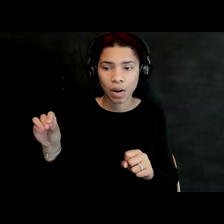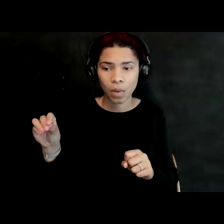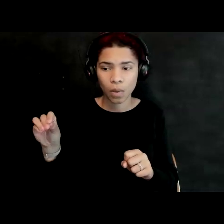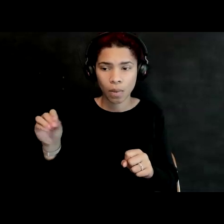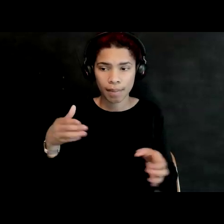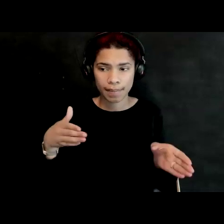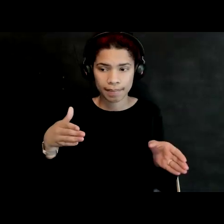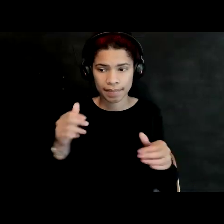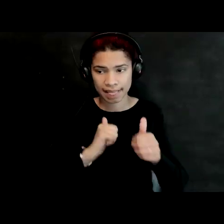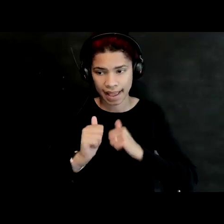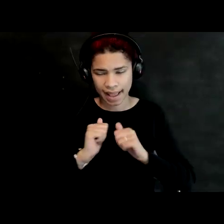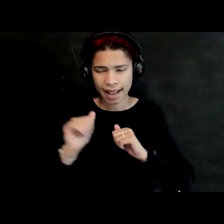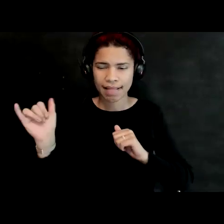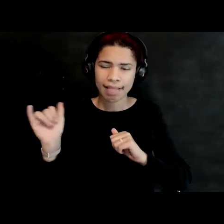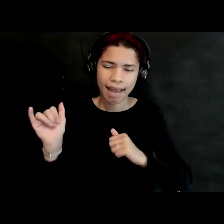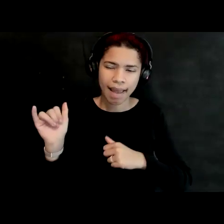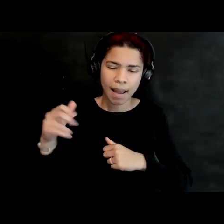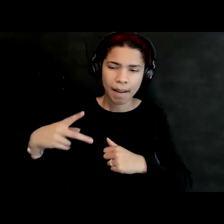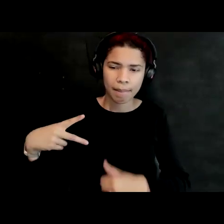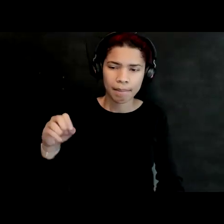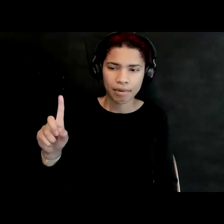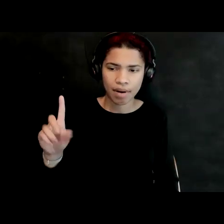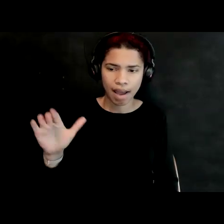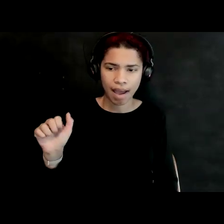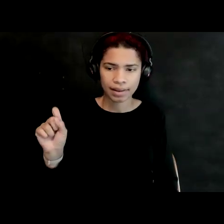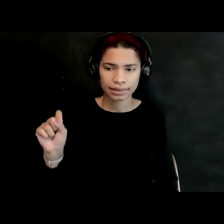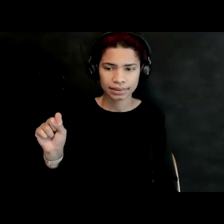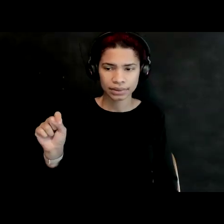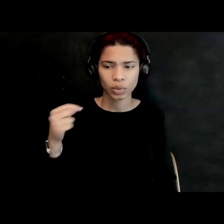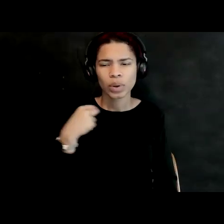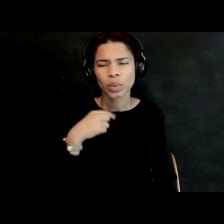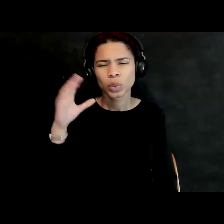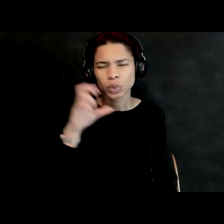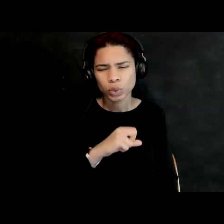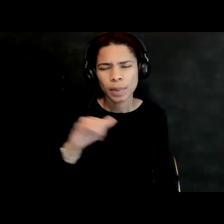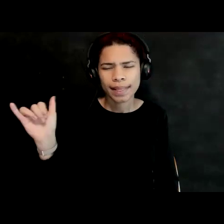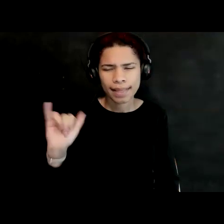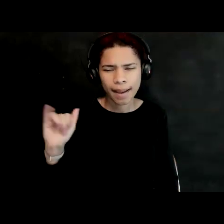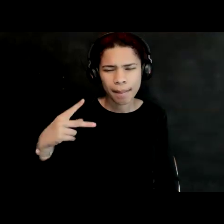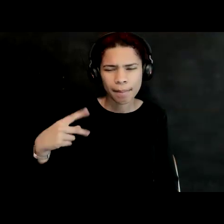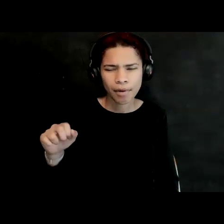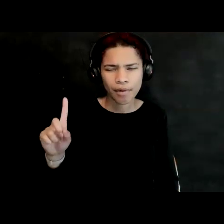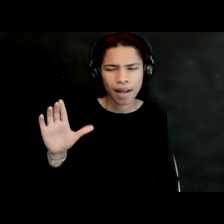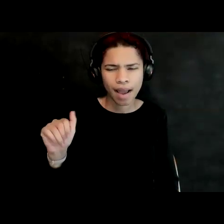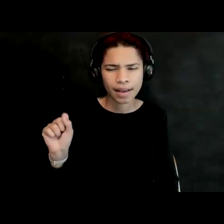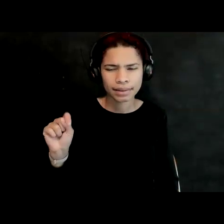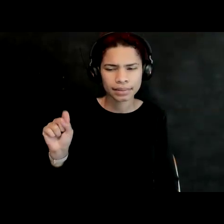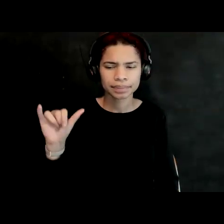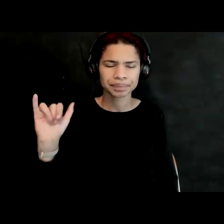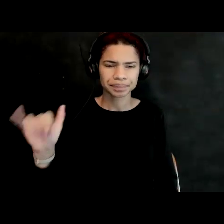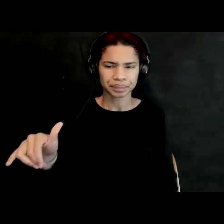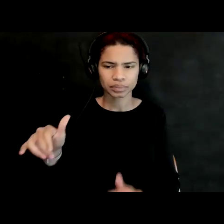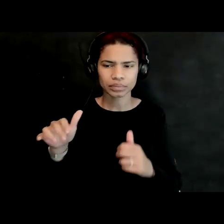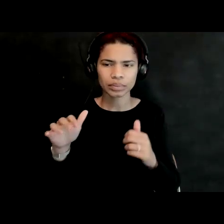form of a podcast. Of course, we would assume that we would do it like a podcast, but we could create a podcast that's a radio play.